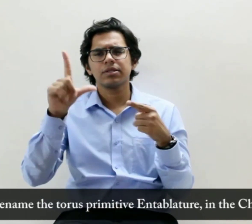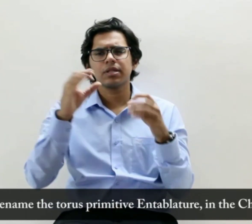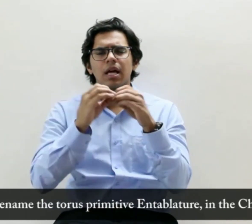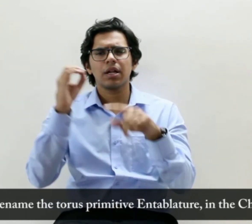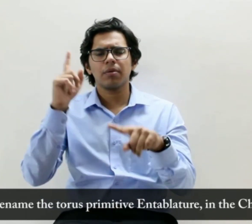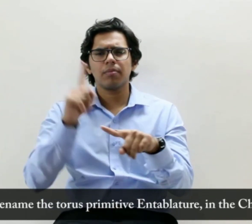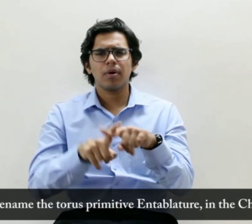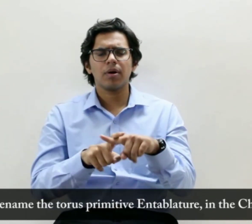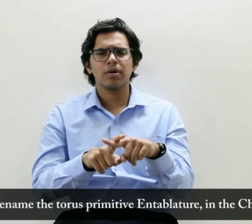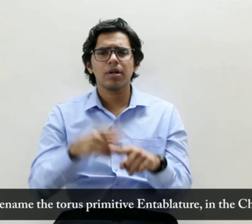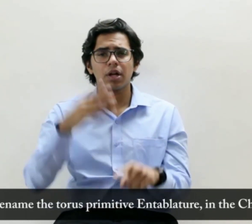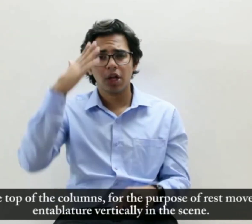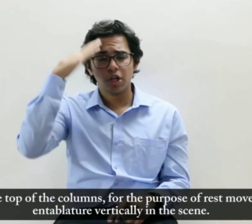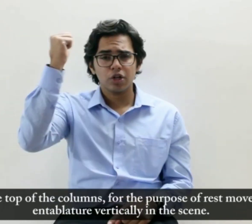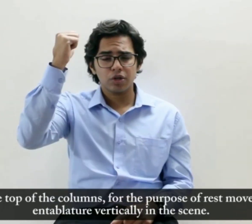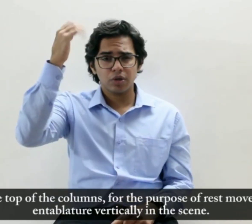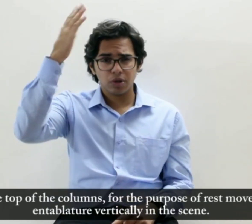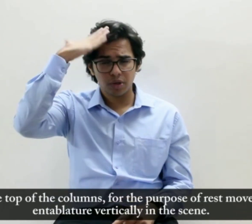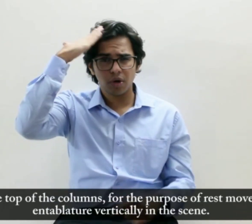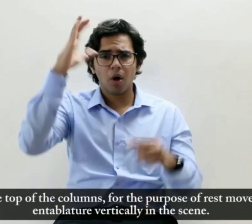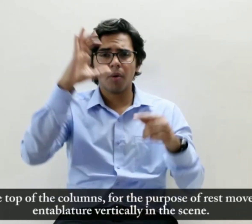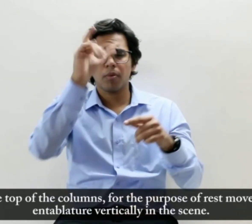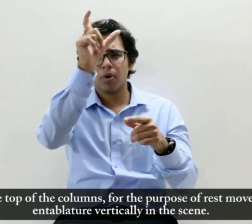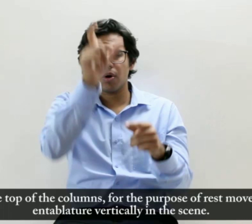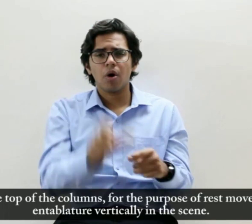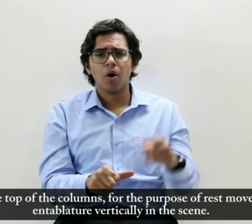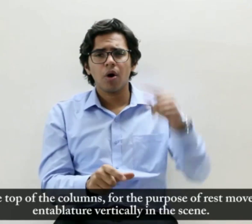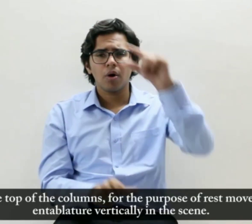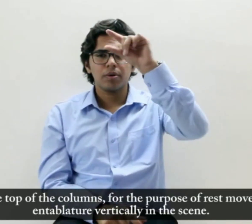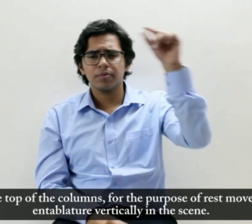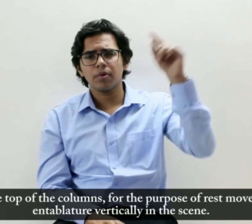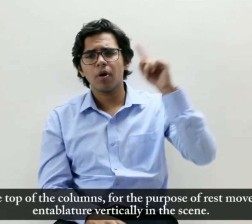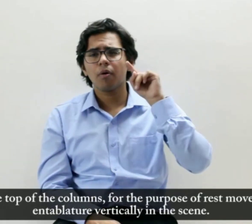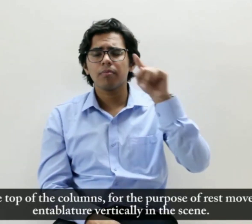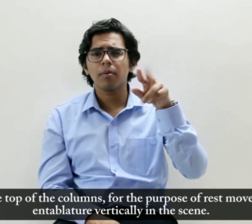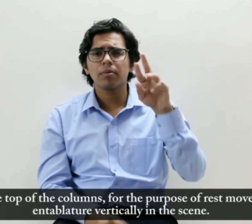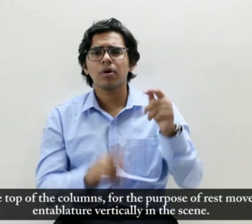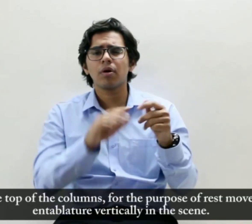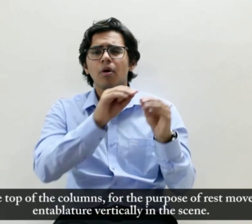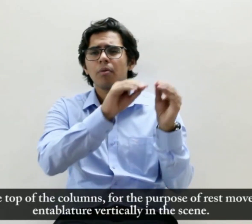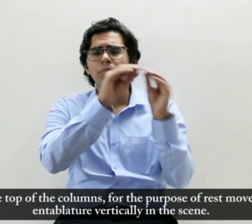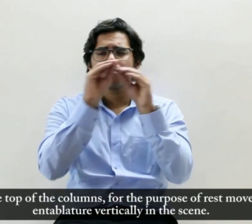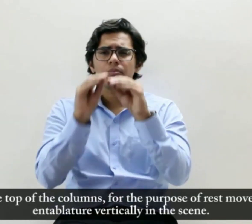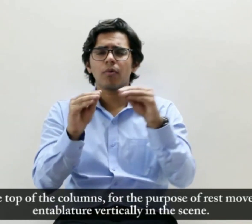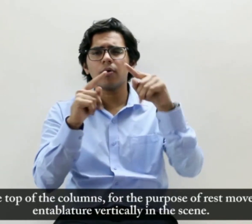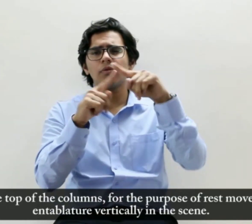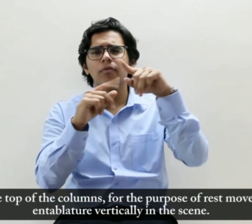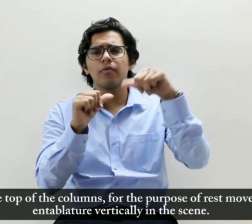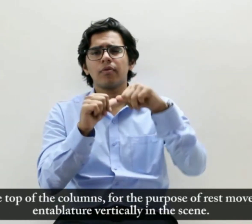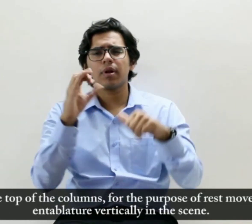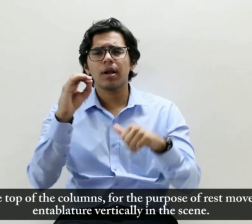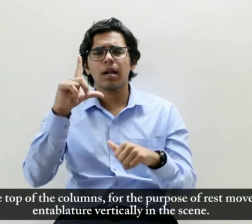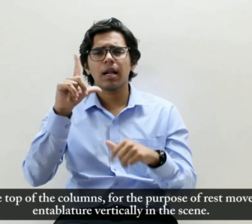At the top of the columns, for the purpose of rest, move the entablature vertically in the